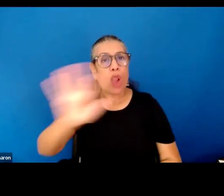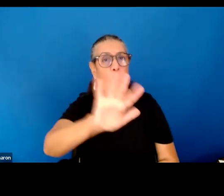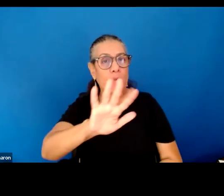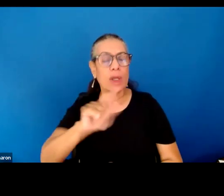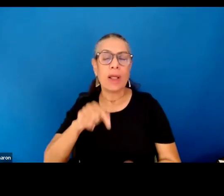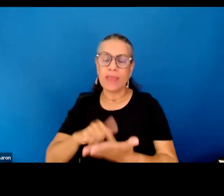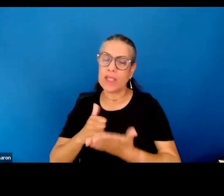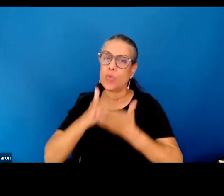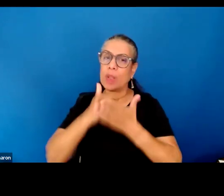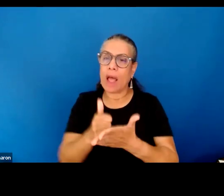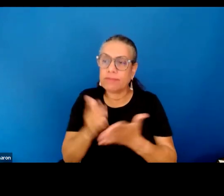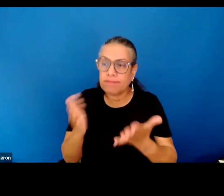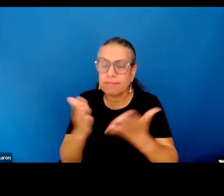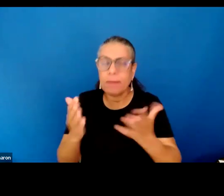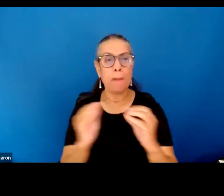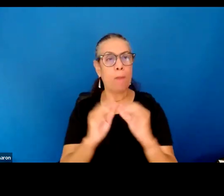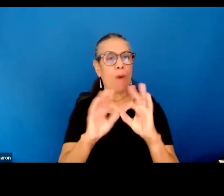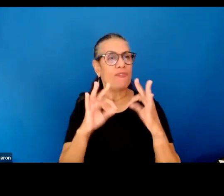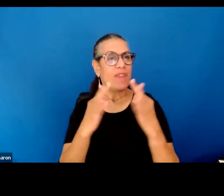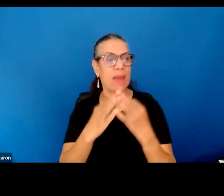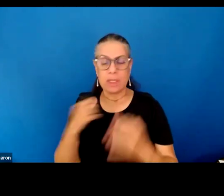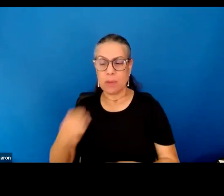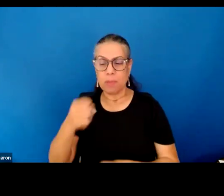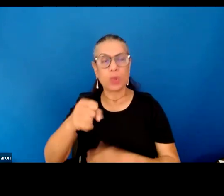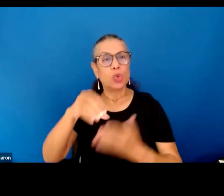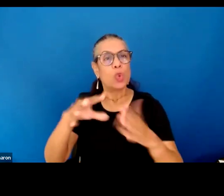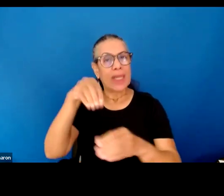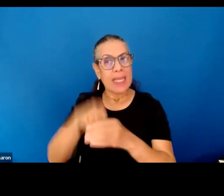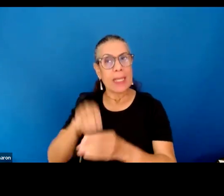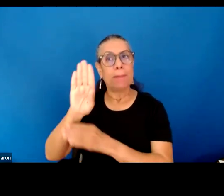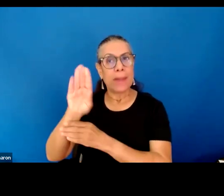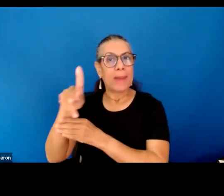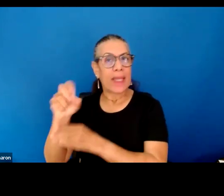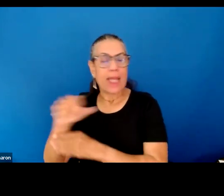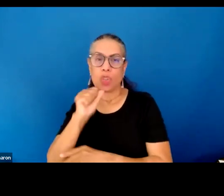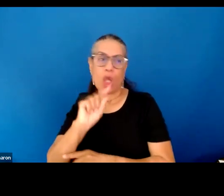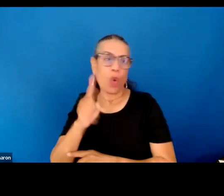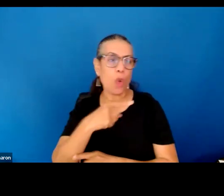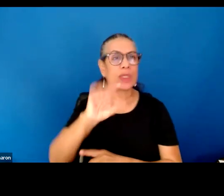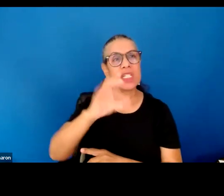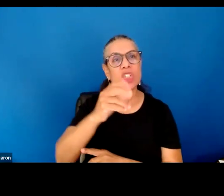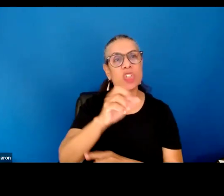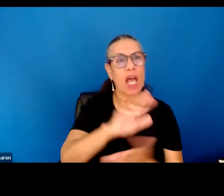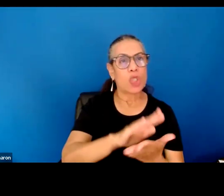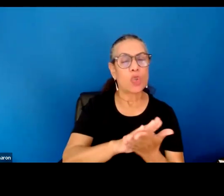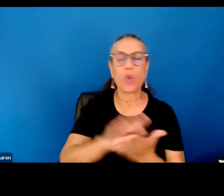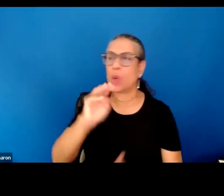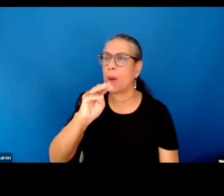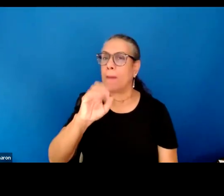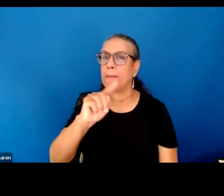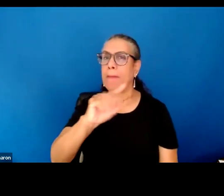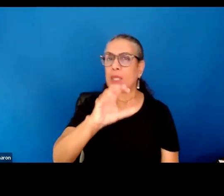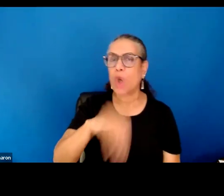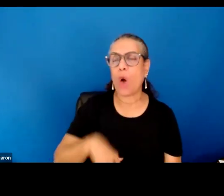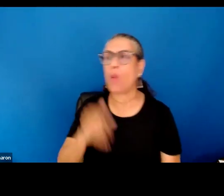help incentivize more families to place their students in BPS instead of charter schools, METCO, and private schools, thus making